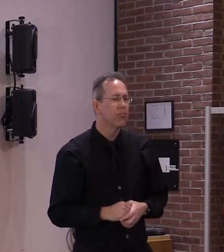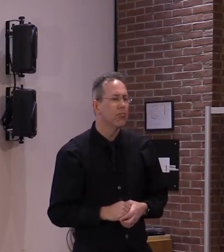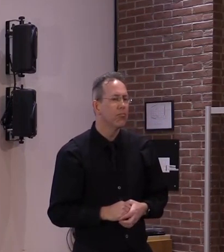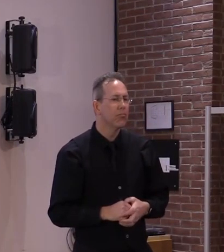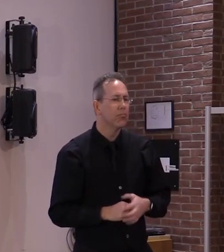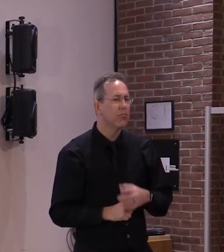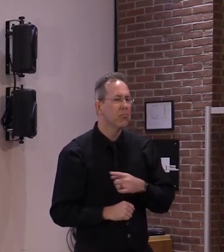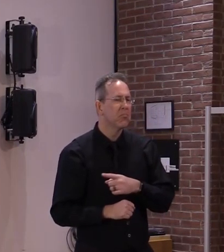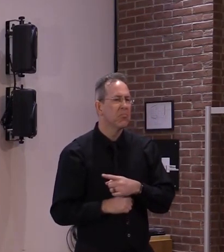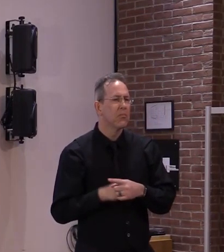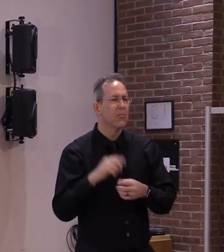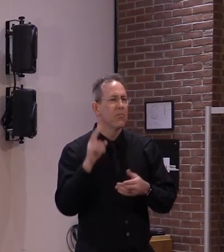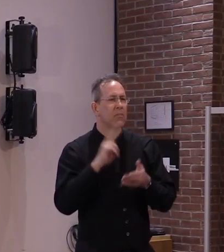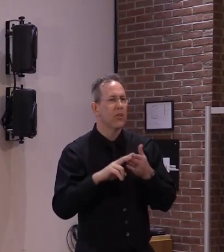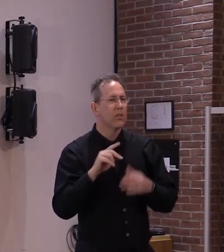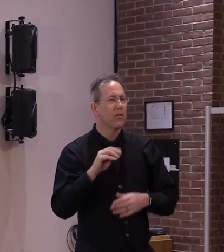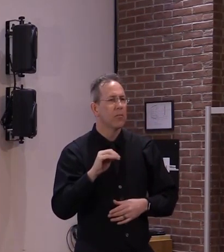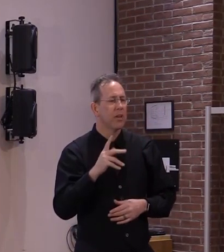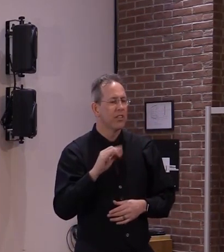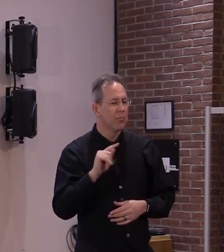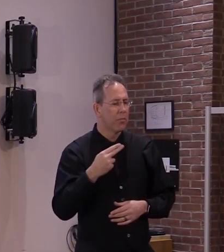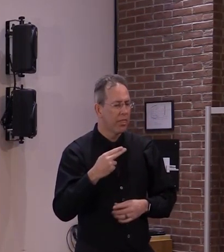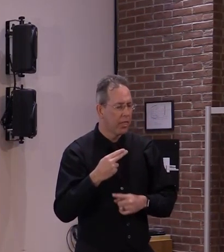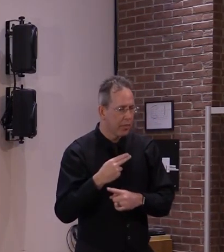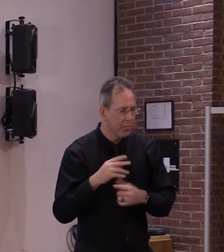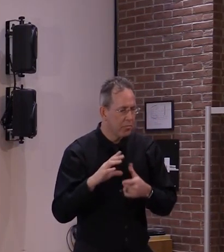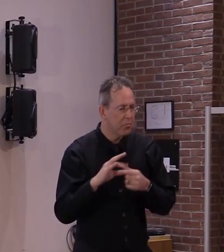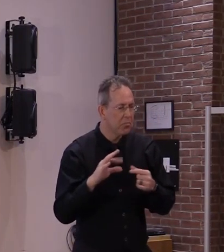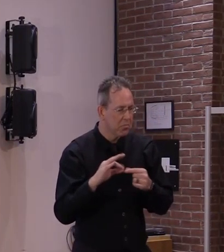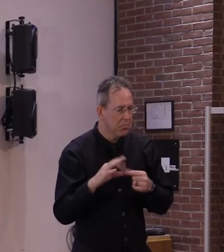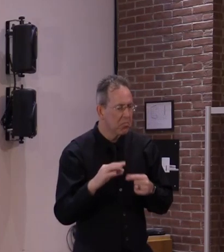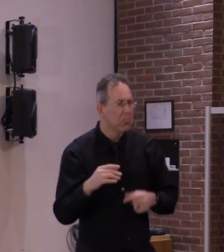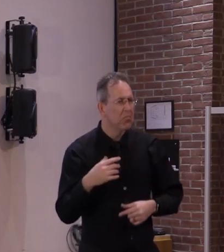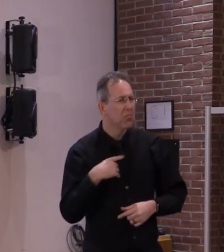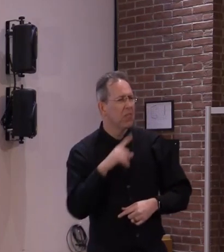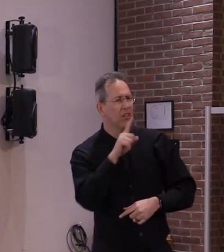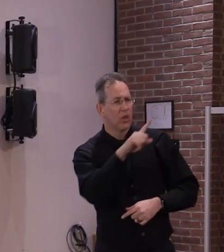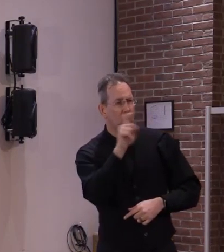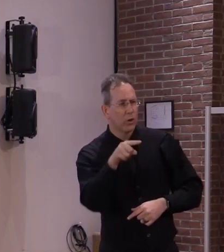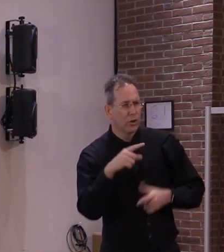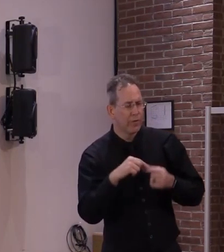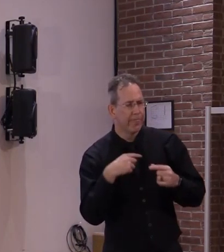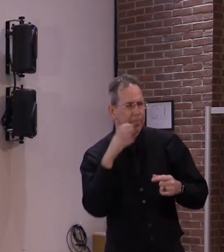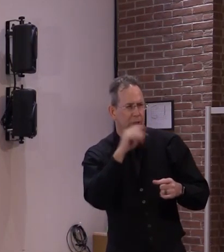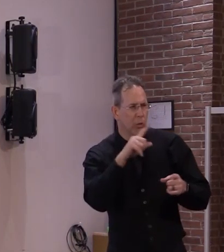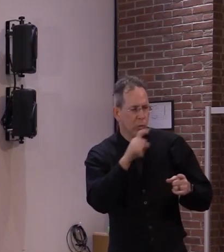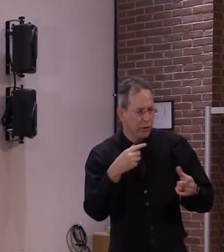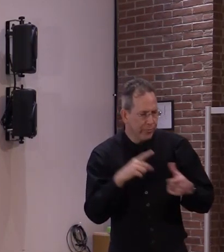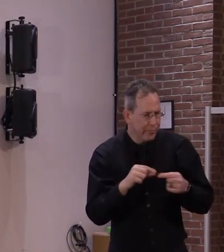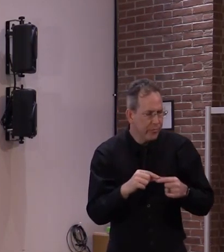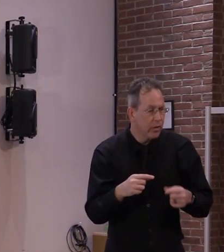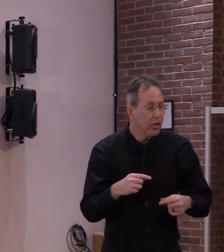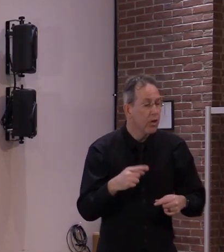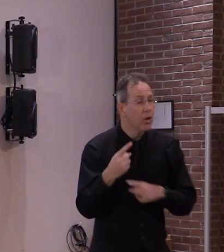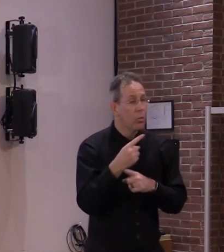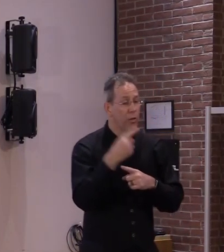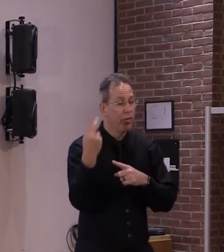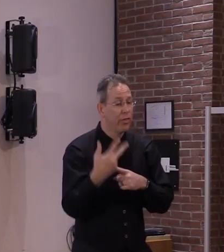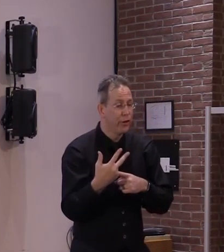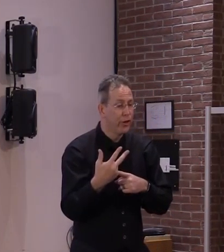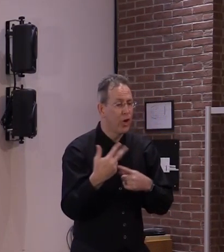Well, there has been a tremendous, we've gone, about one third have already registered in the first few hours of the